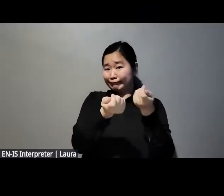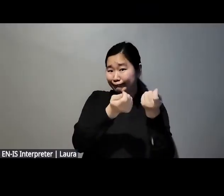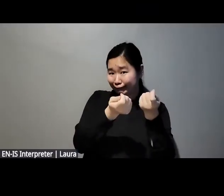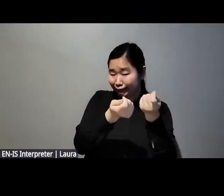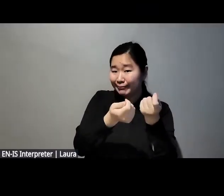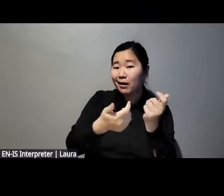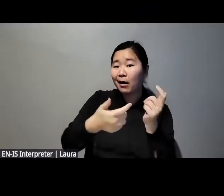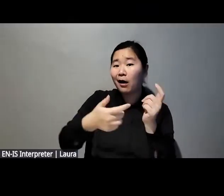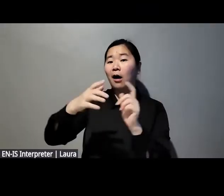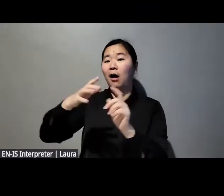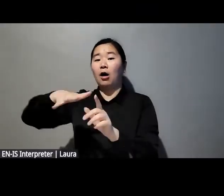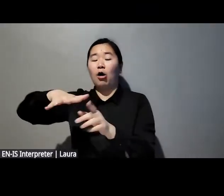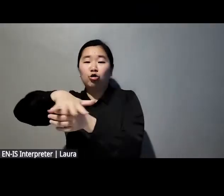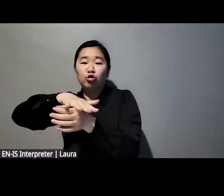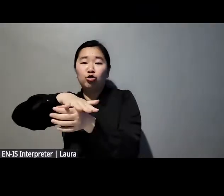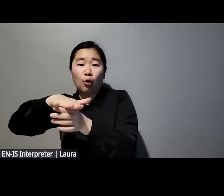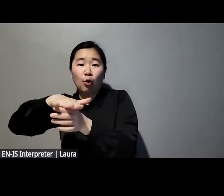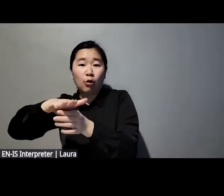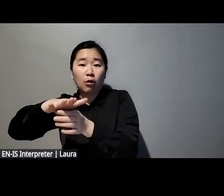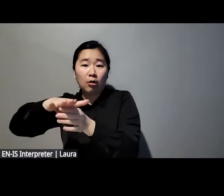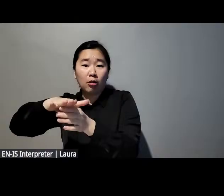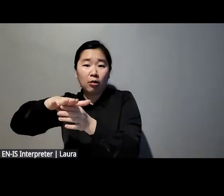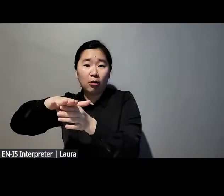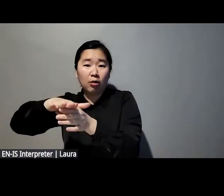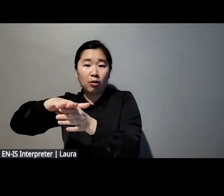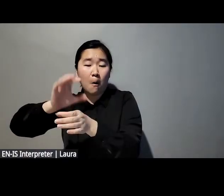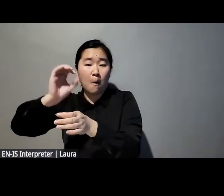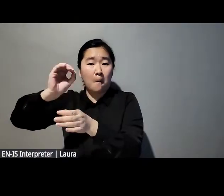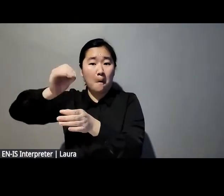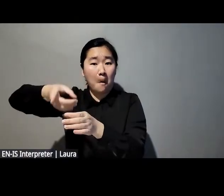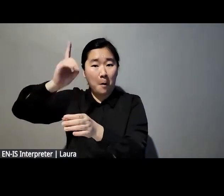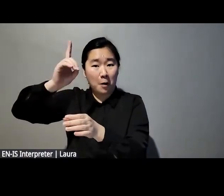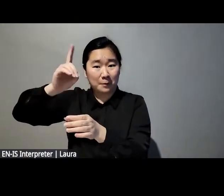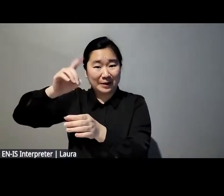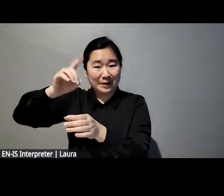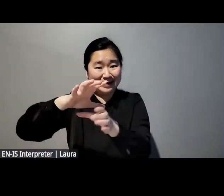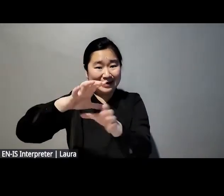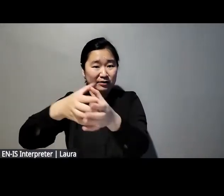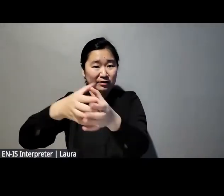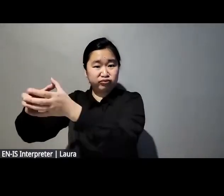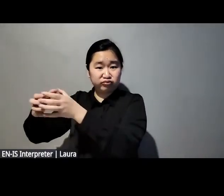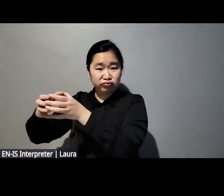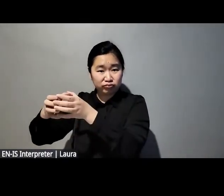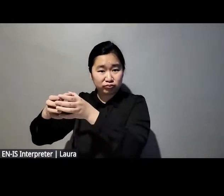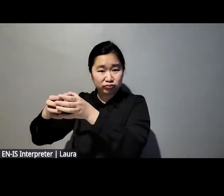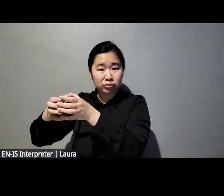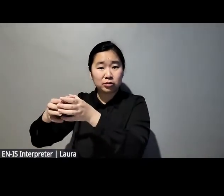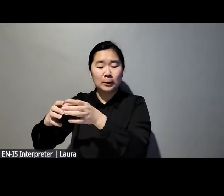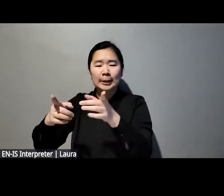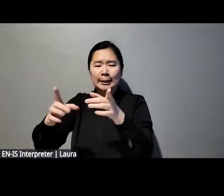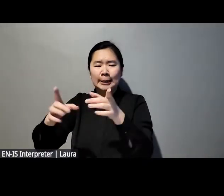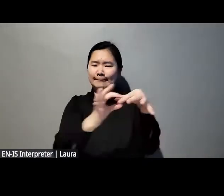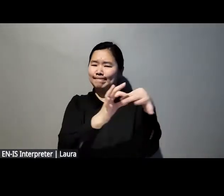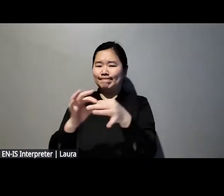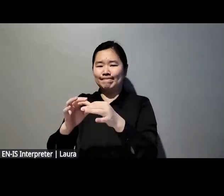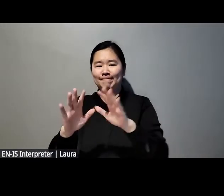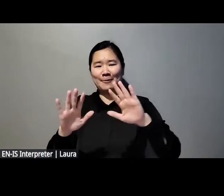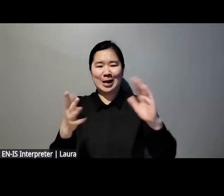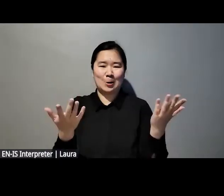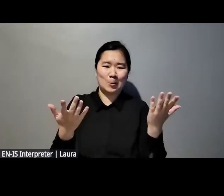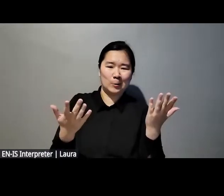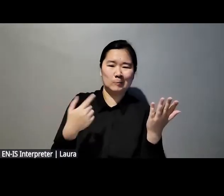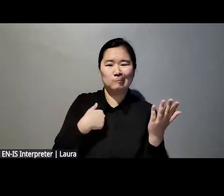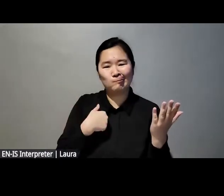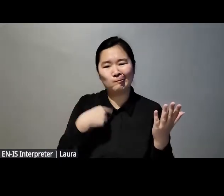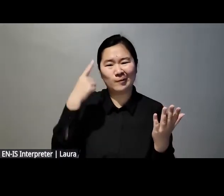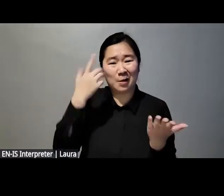important that INGOs take that responsibility in the relationship. But governments are the third